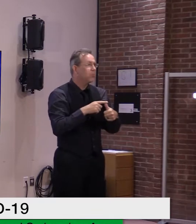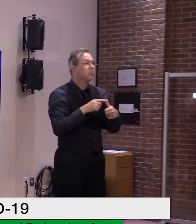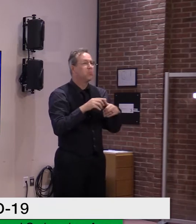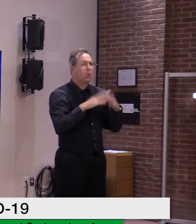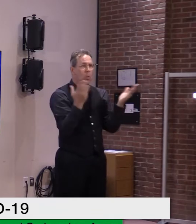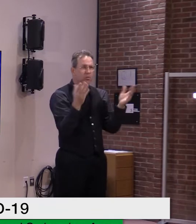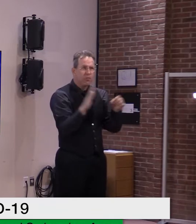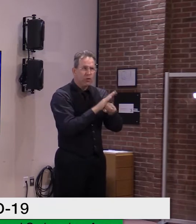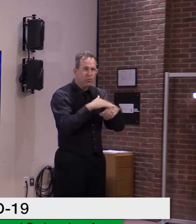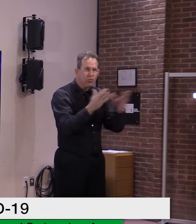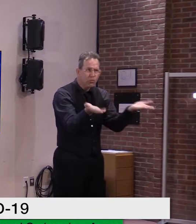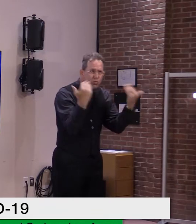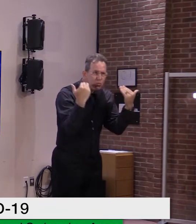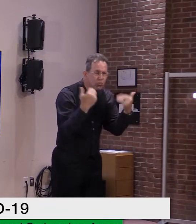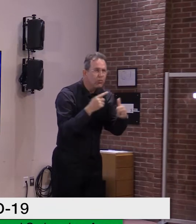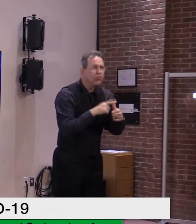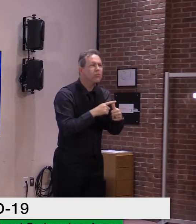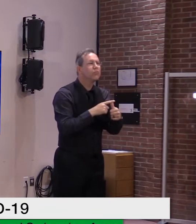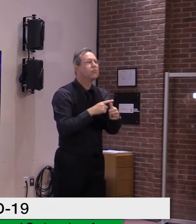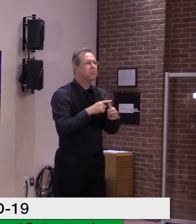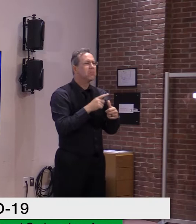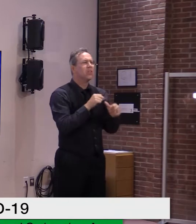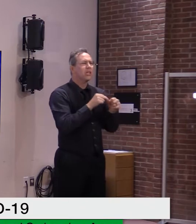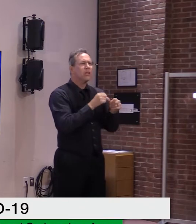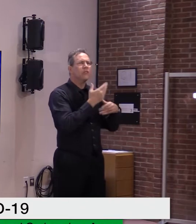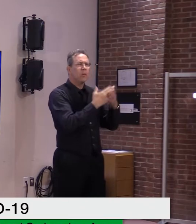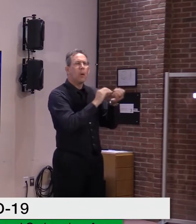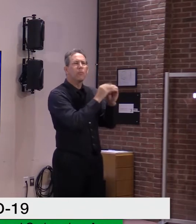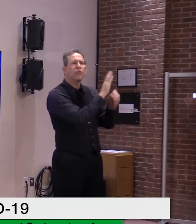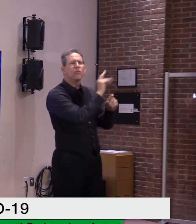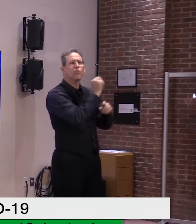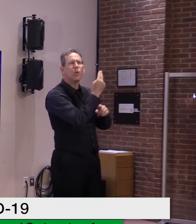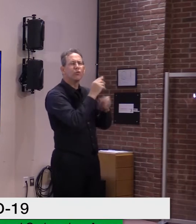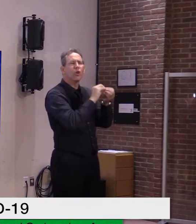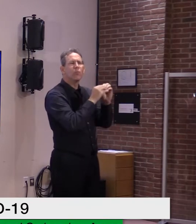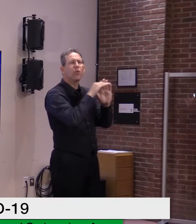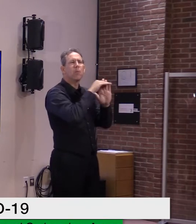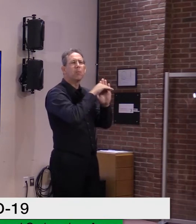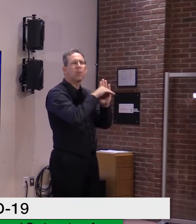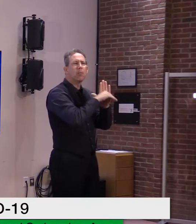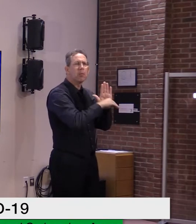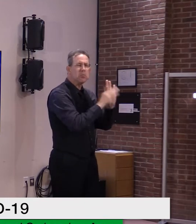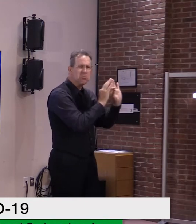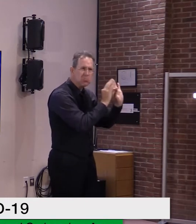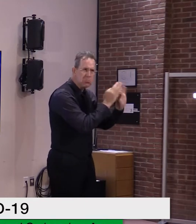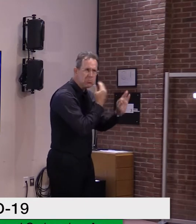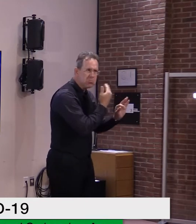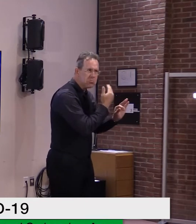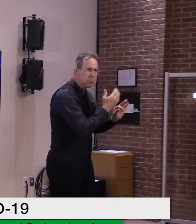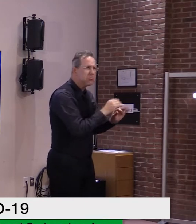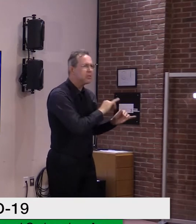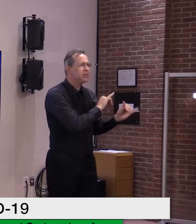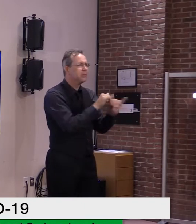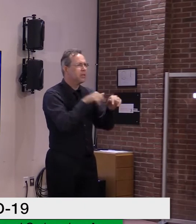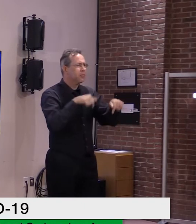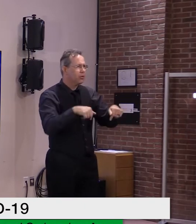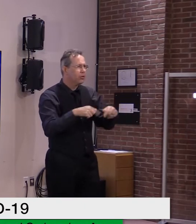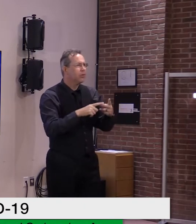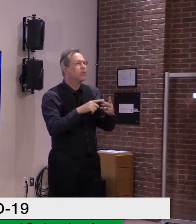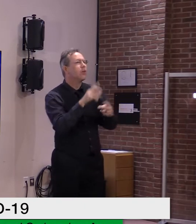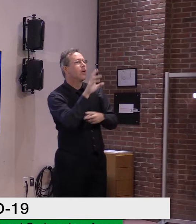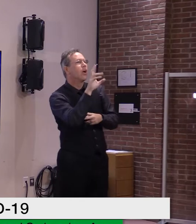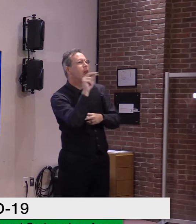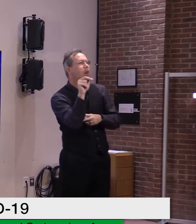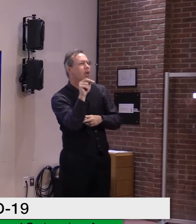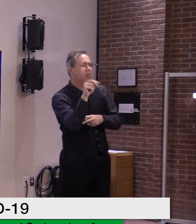to see a steady downward trend in their cases over the last 4 weeks. Similarly, the same story holds for Connecticut, which